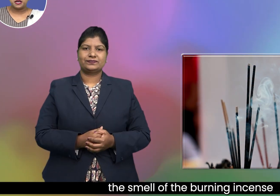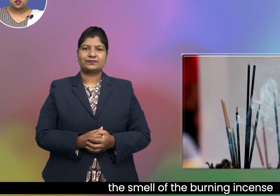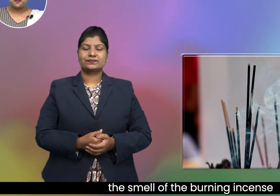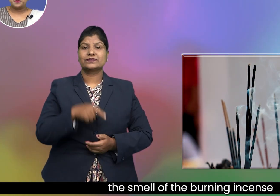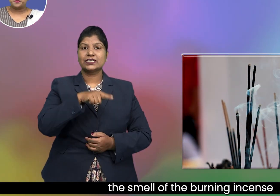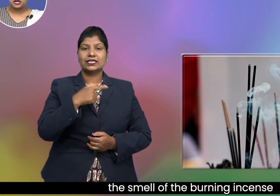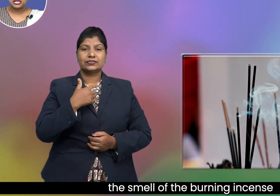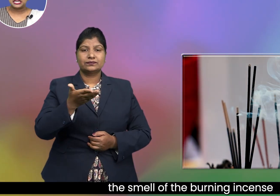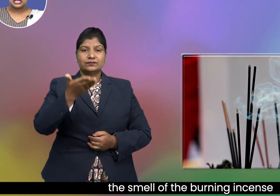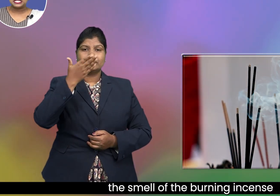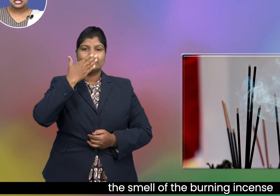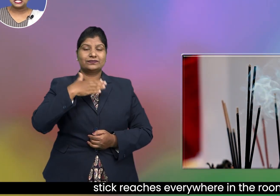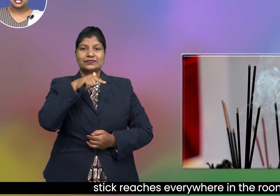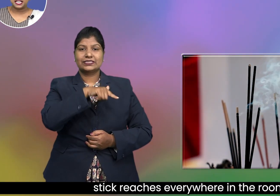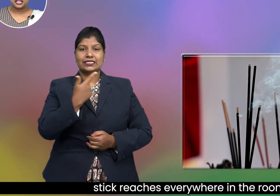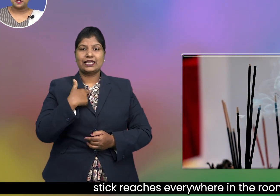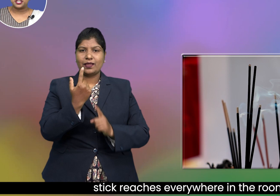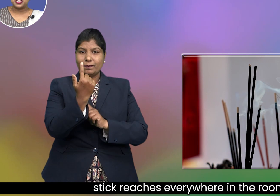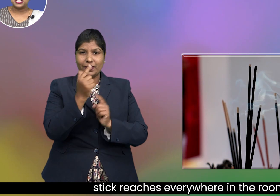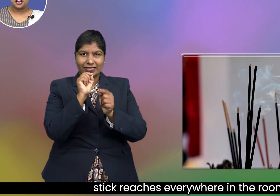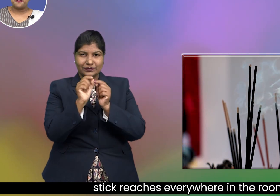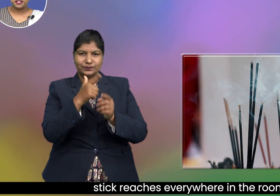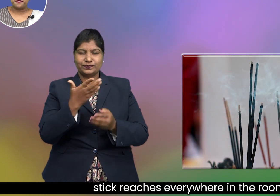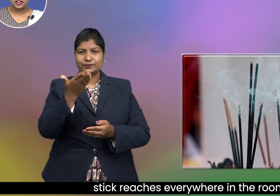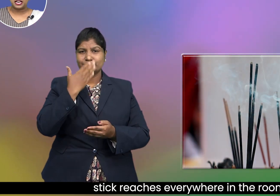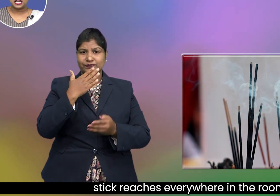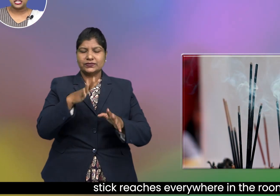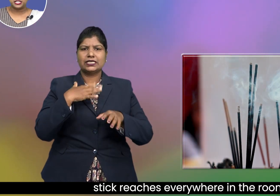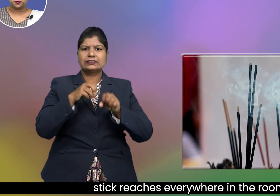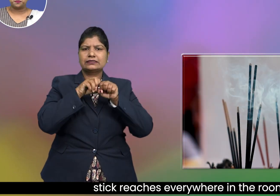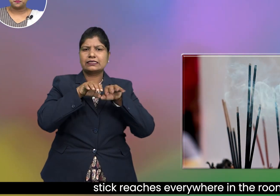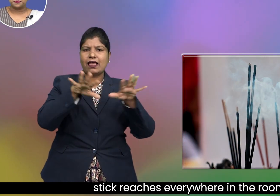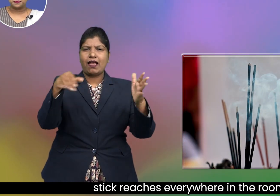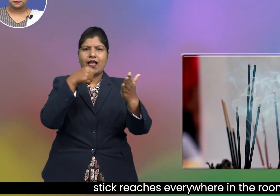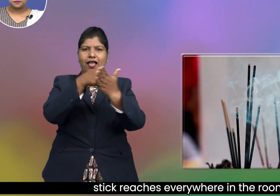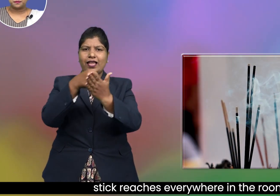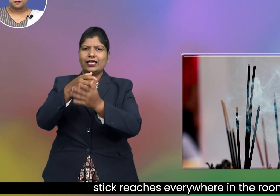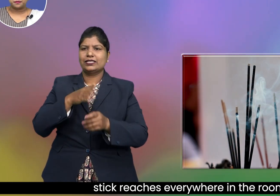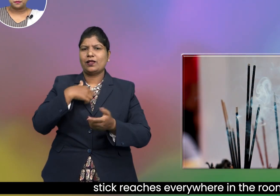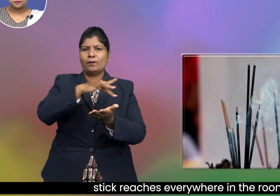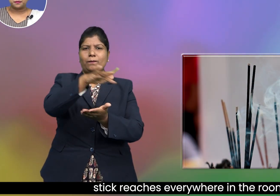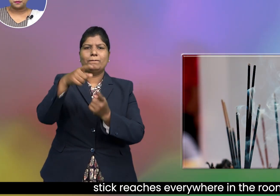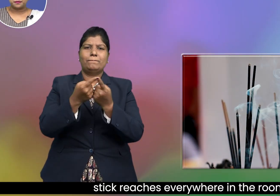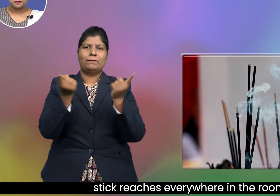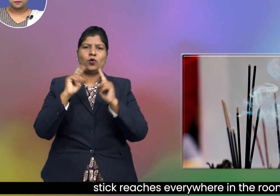a smell of the burning incense stick reaches everywhere in the room.